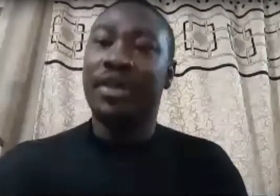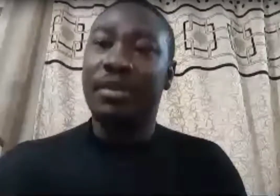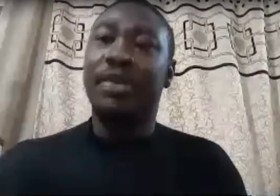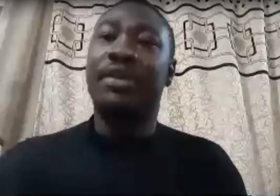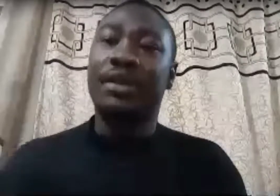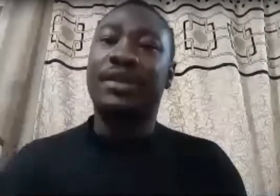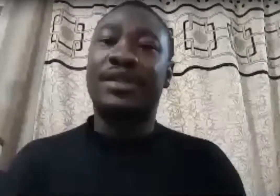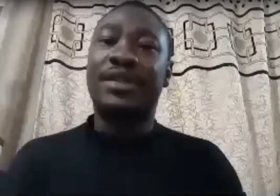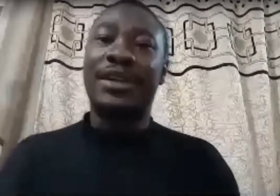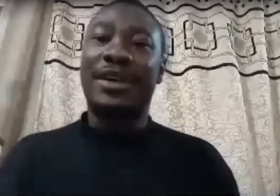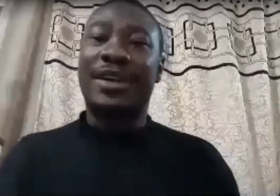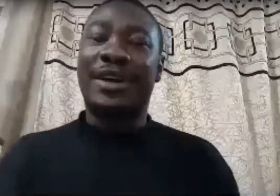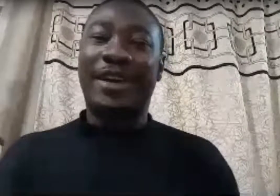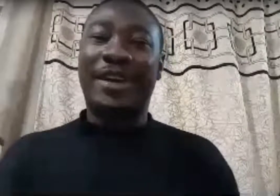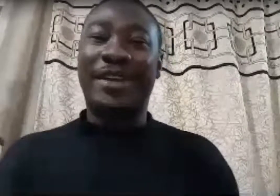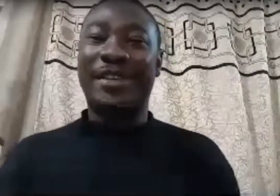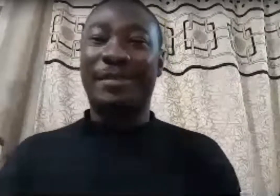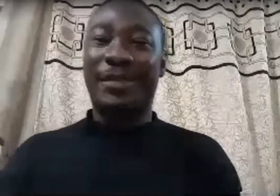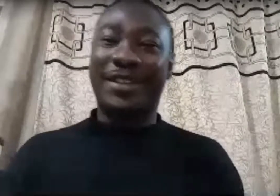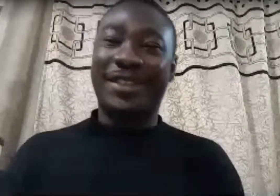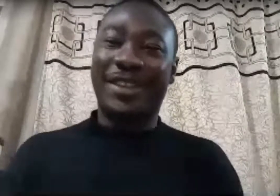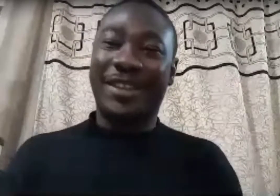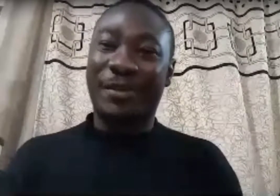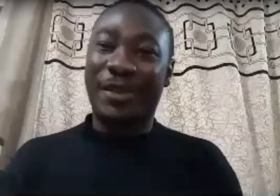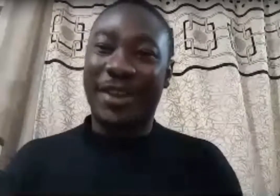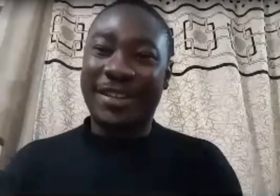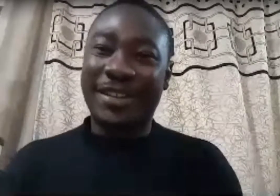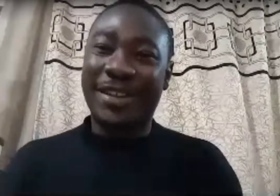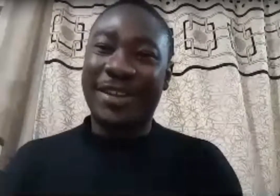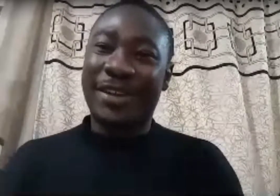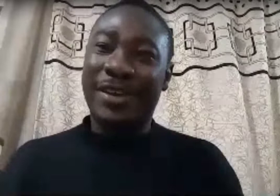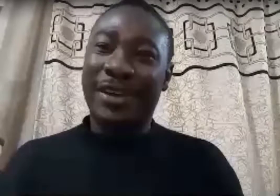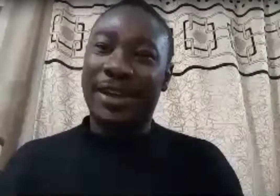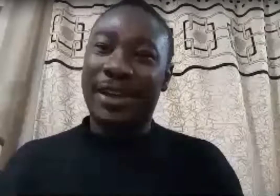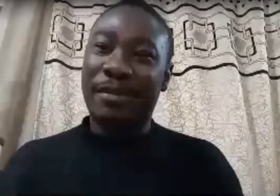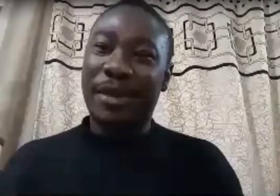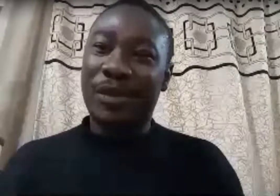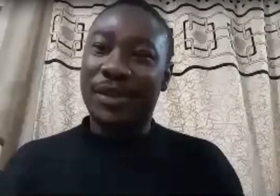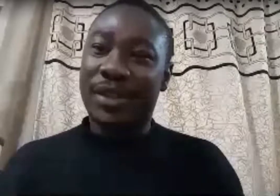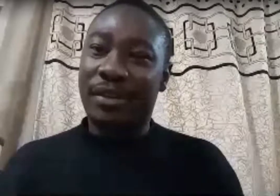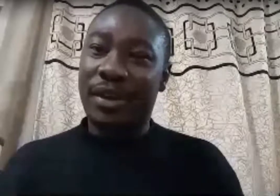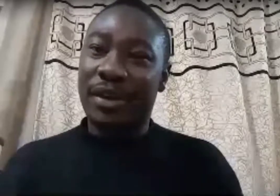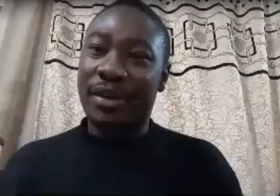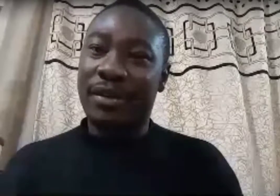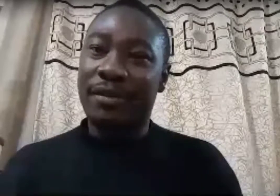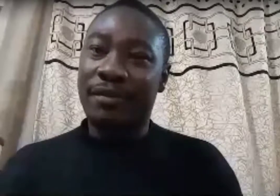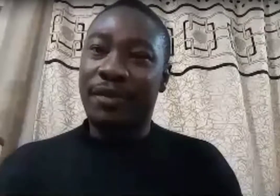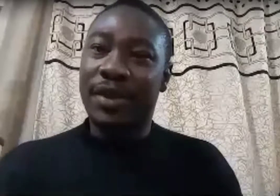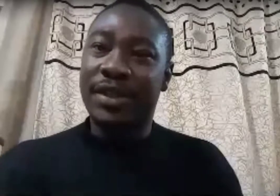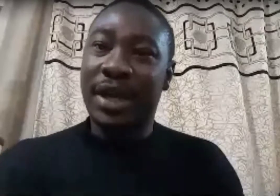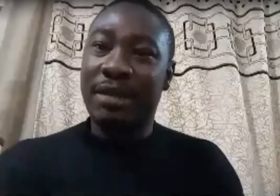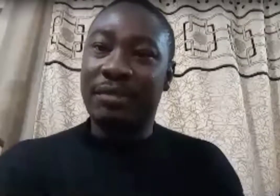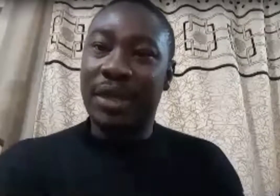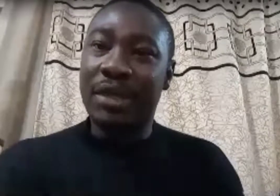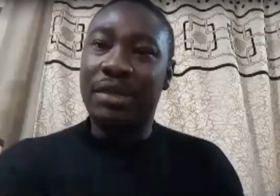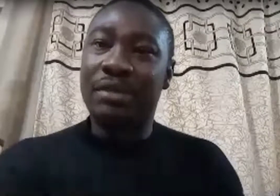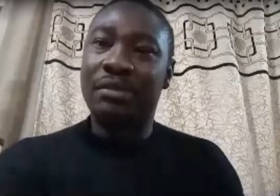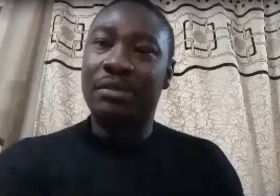Aribi, yes. I guess I'm getting that name right. Emmanuel Sarah, Fitz Agbi,